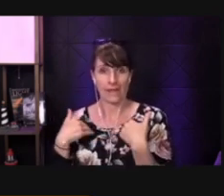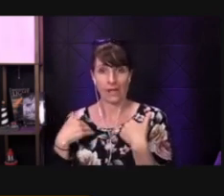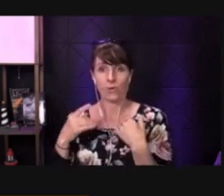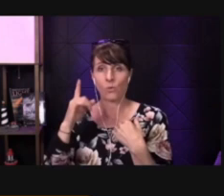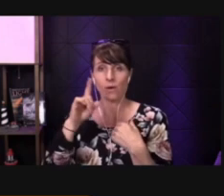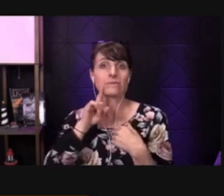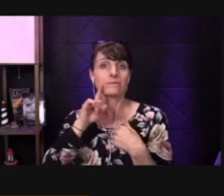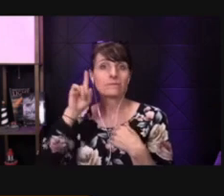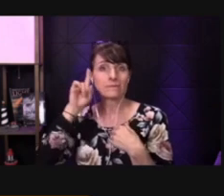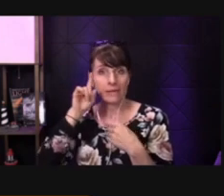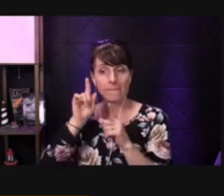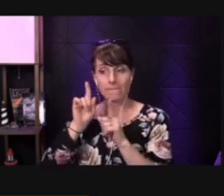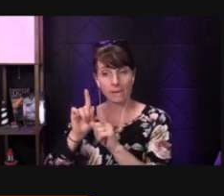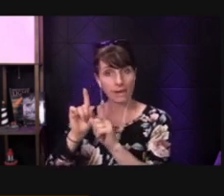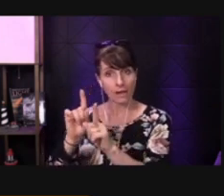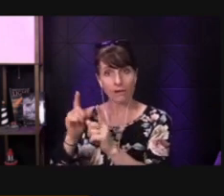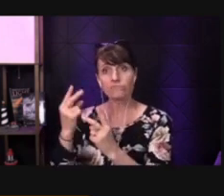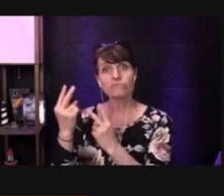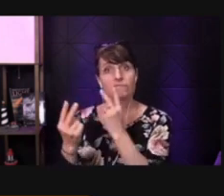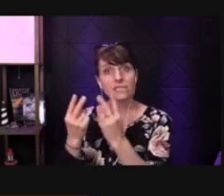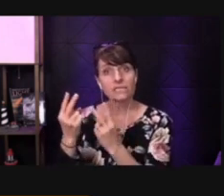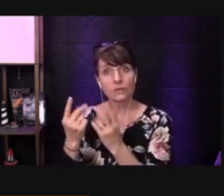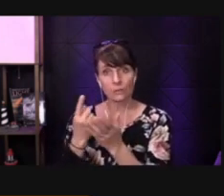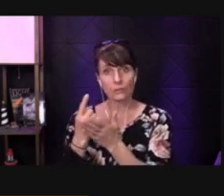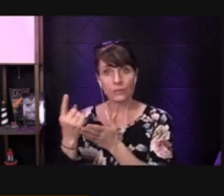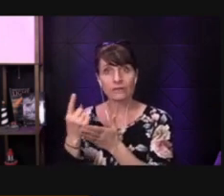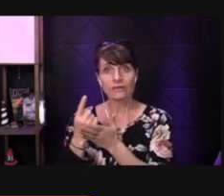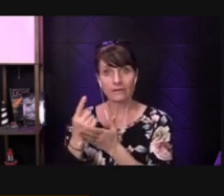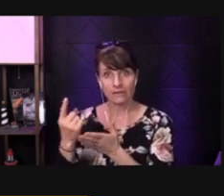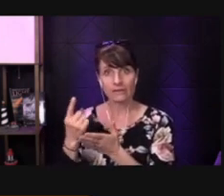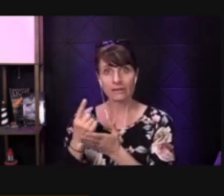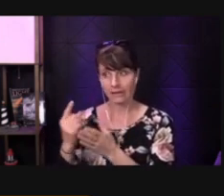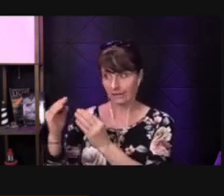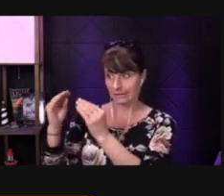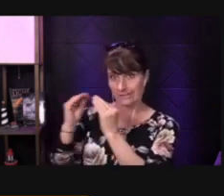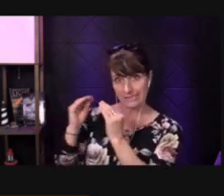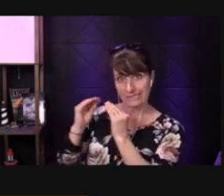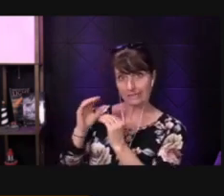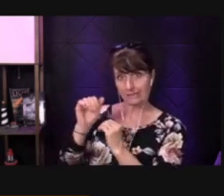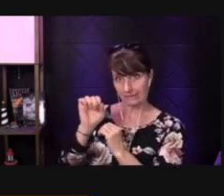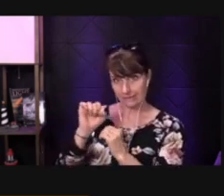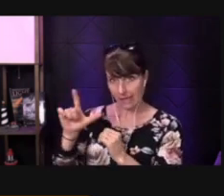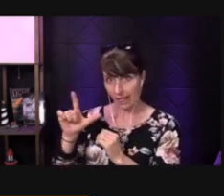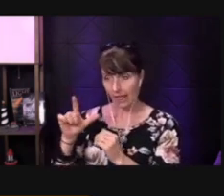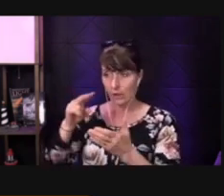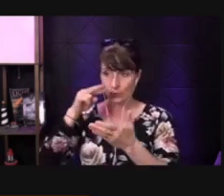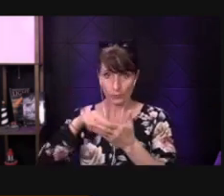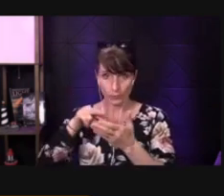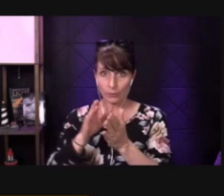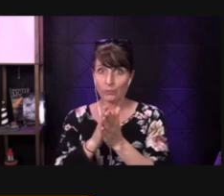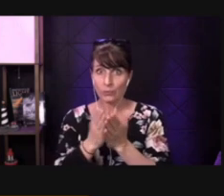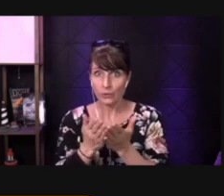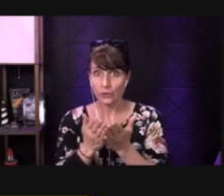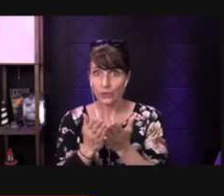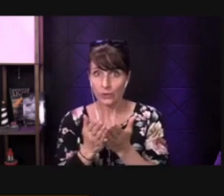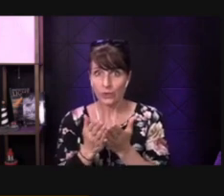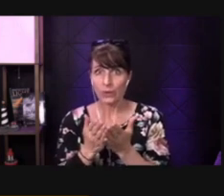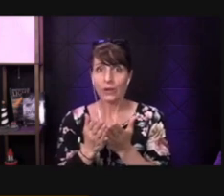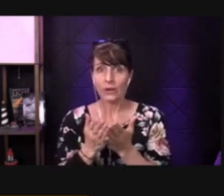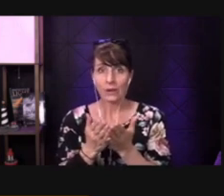mentor visit us every week and teach us ASL, read us books, and basically